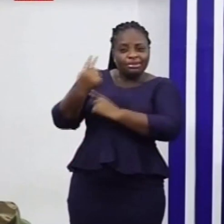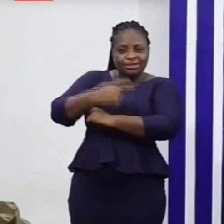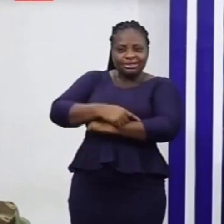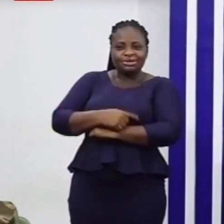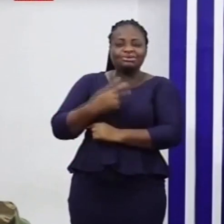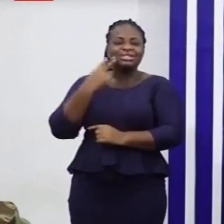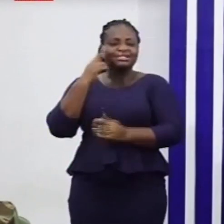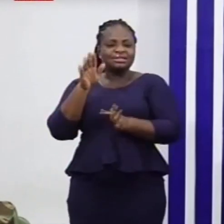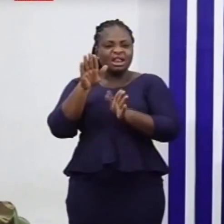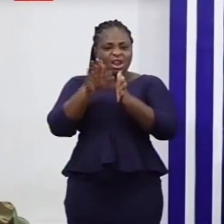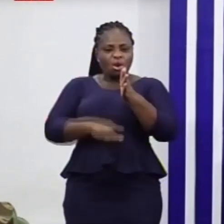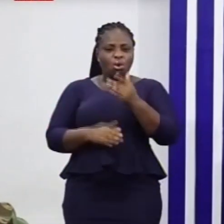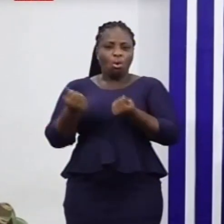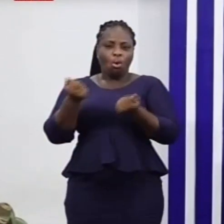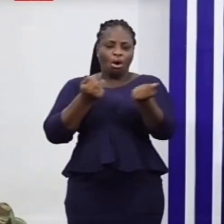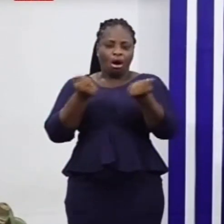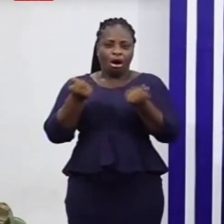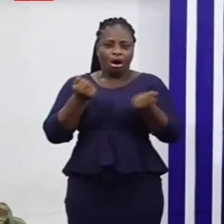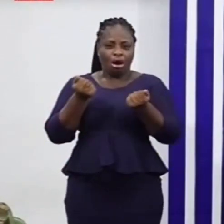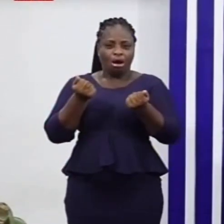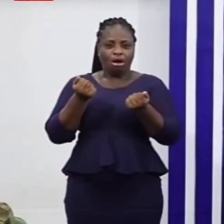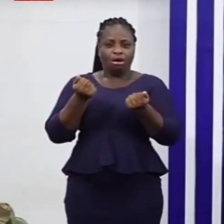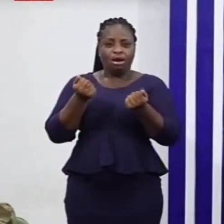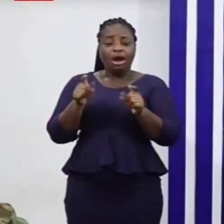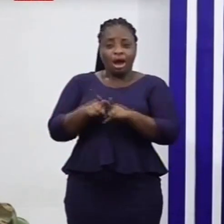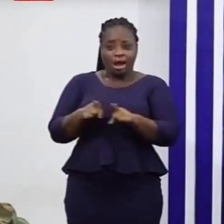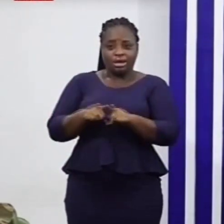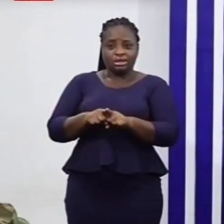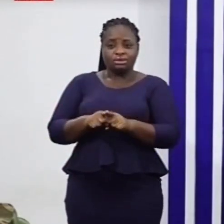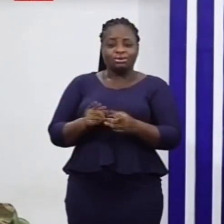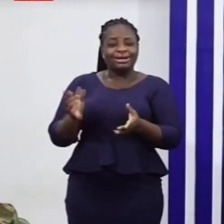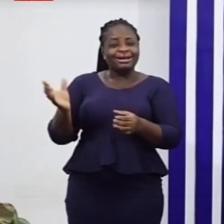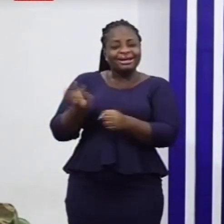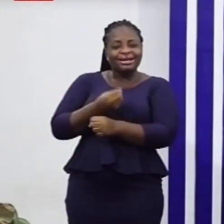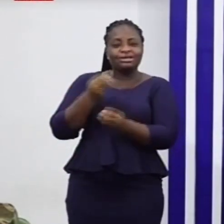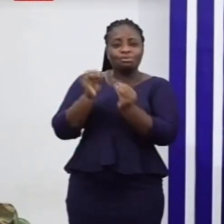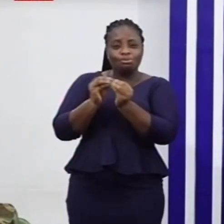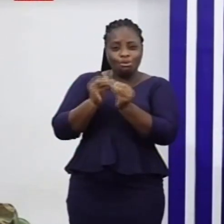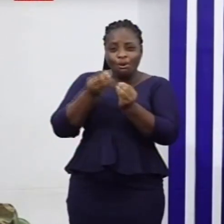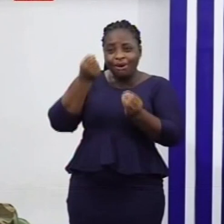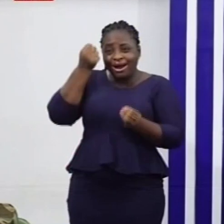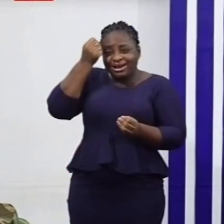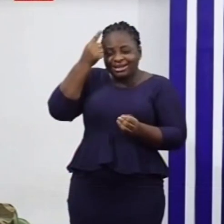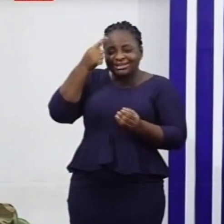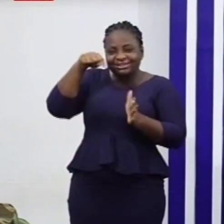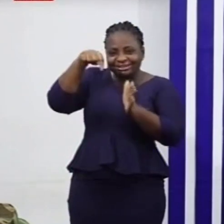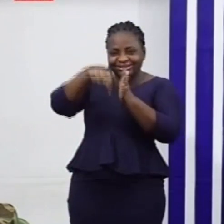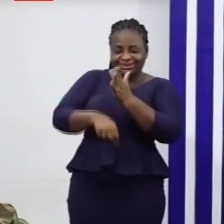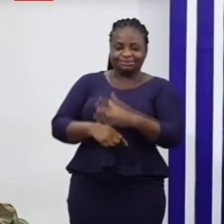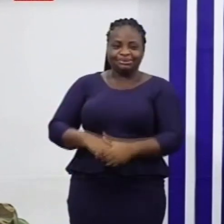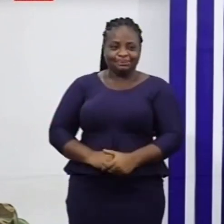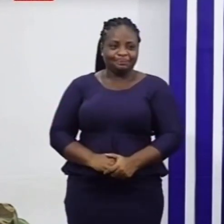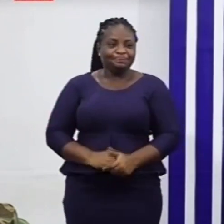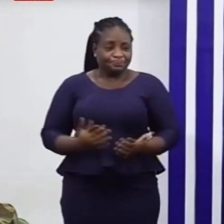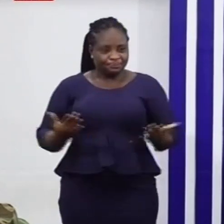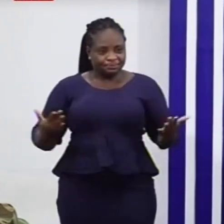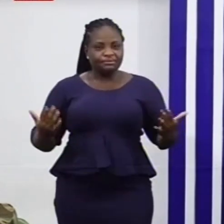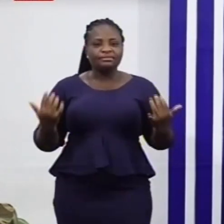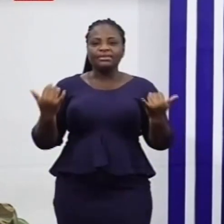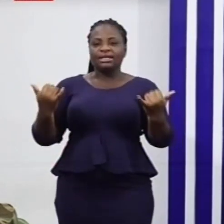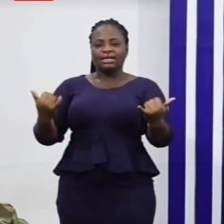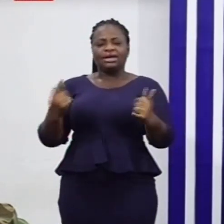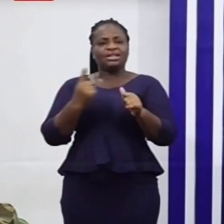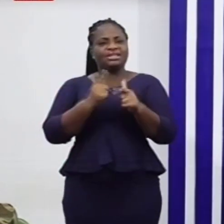vehicular traffic as they get a full grip or grasp of the situation on hand. Now, the